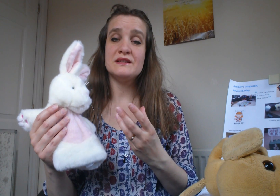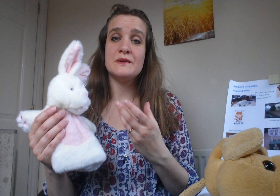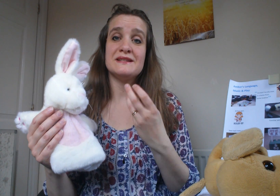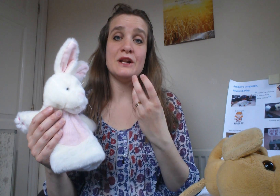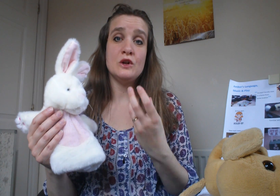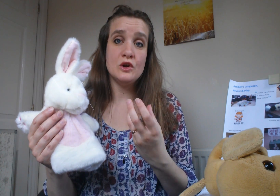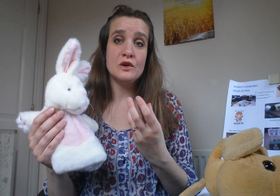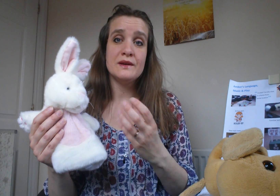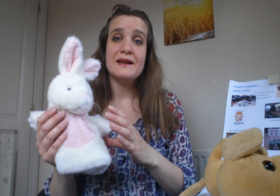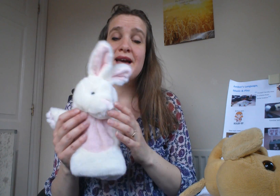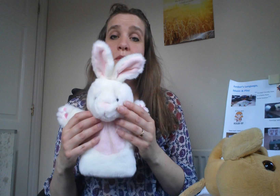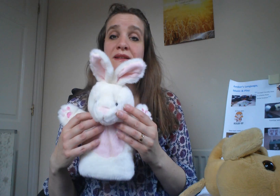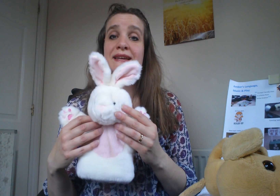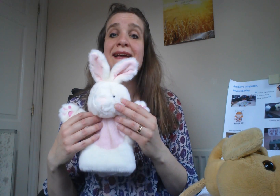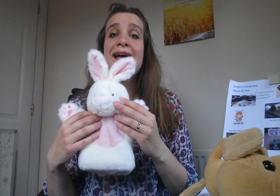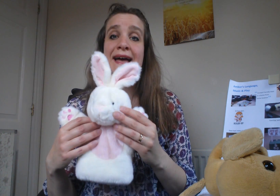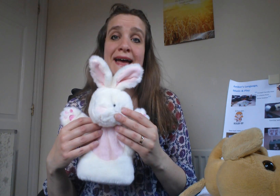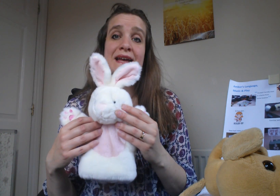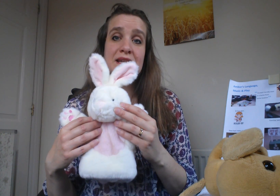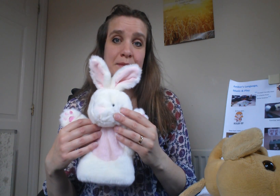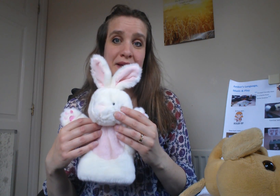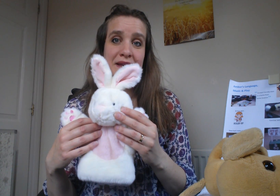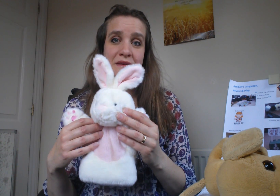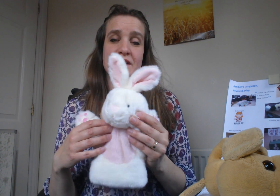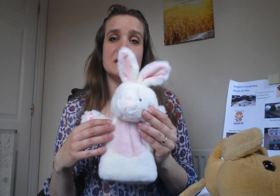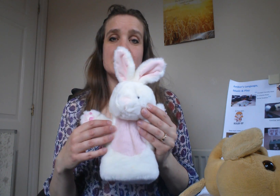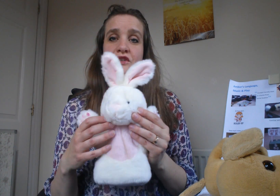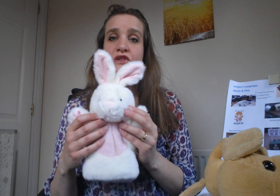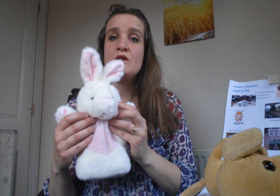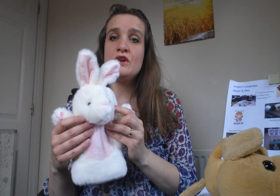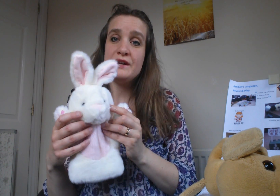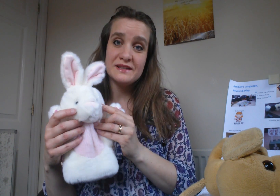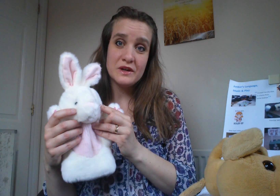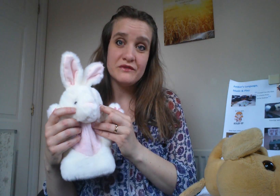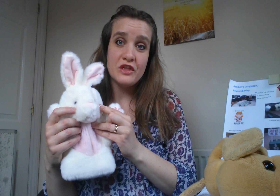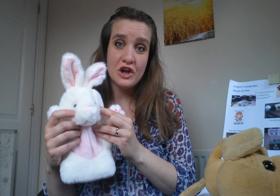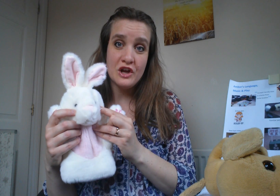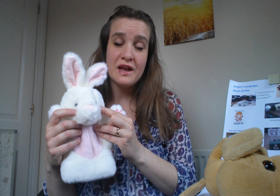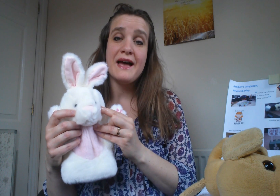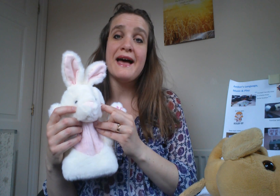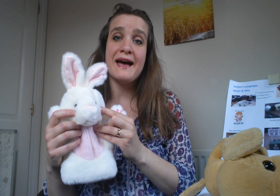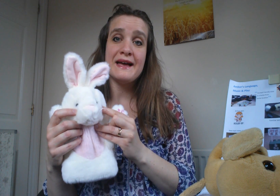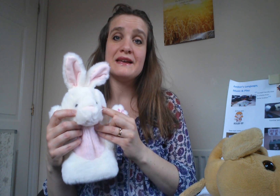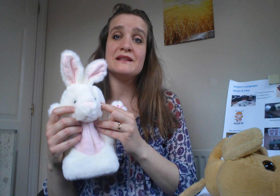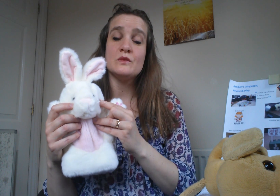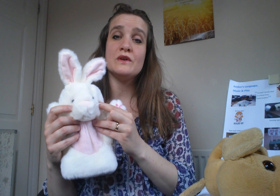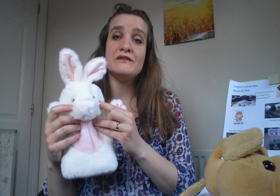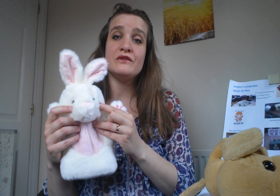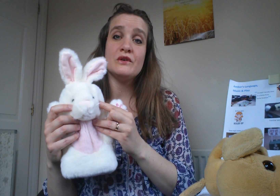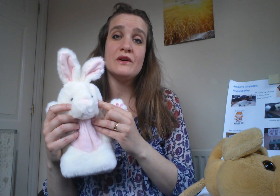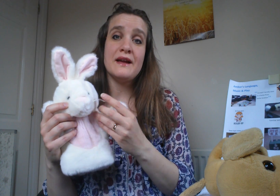so we say le, and then we say un lapin. So le is the word for the, un is the word for